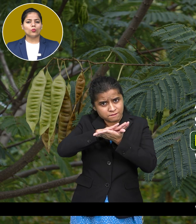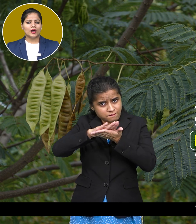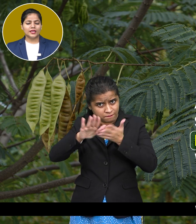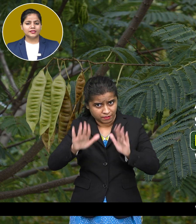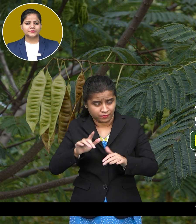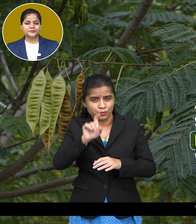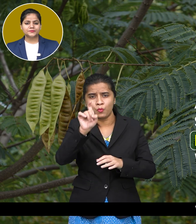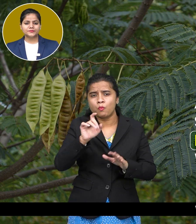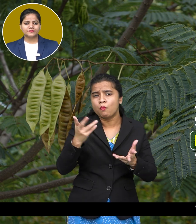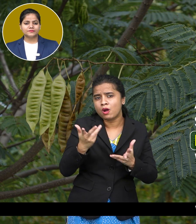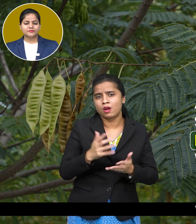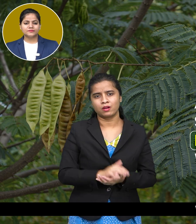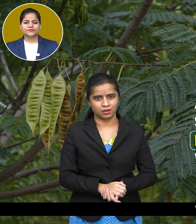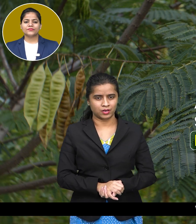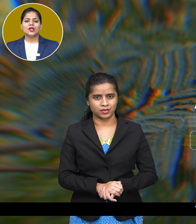Why?